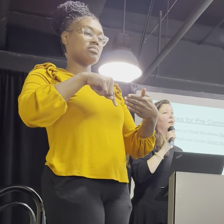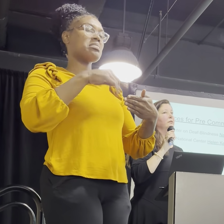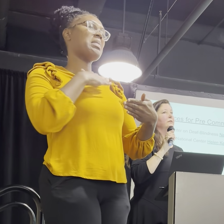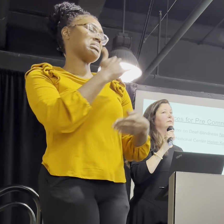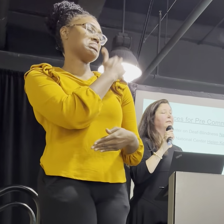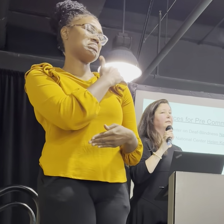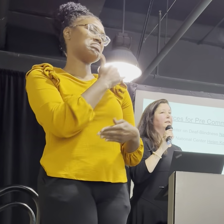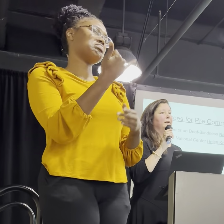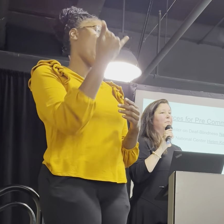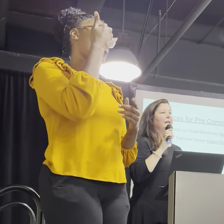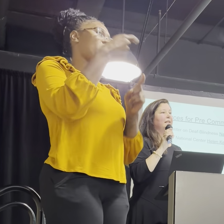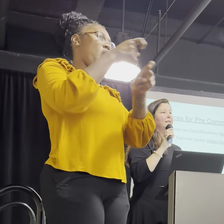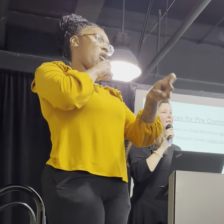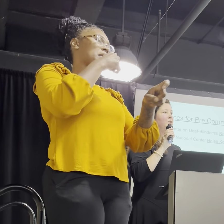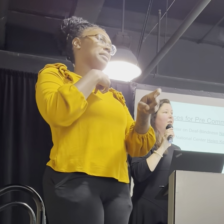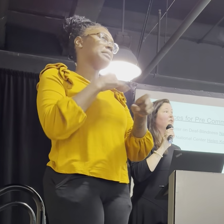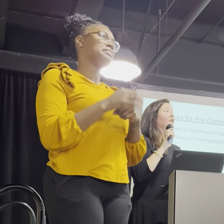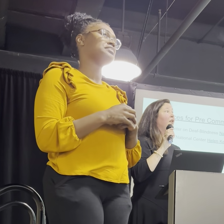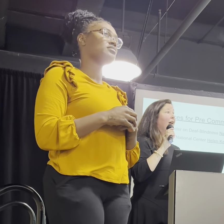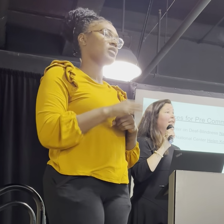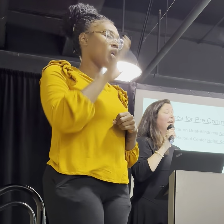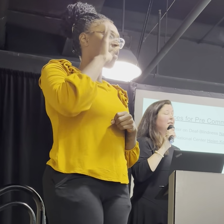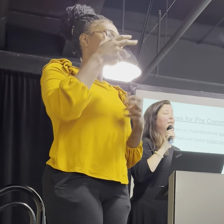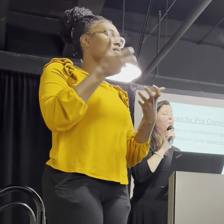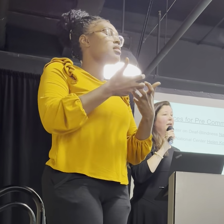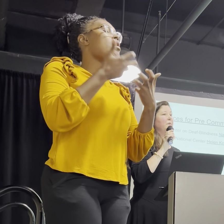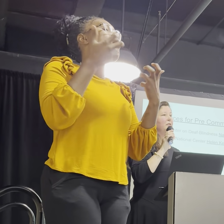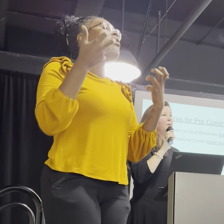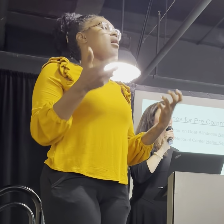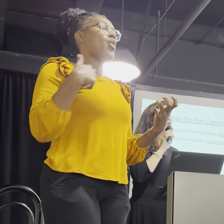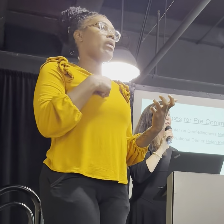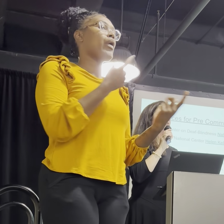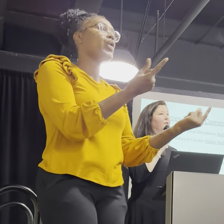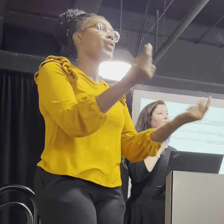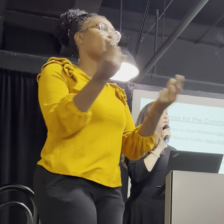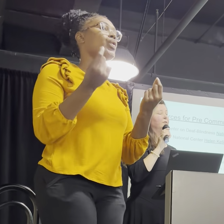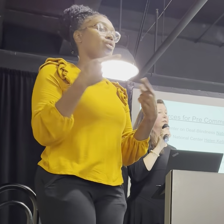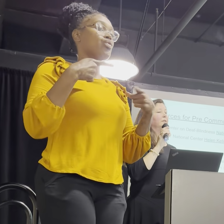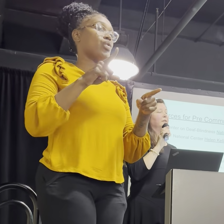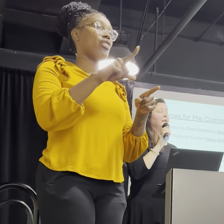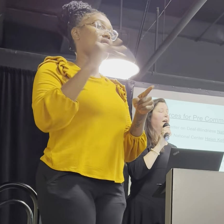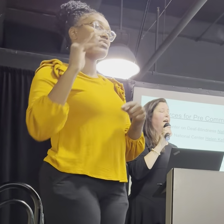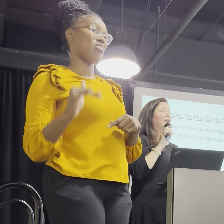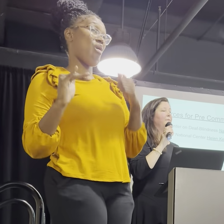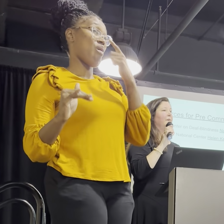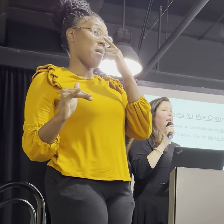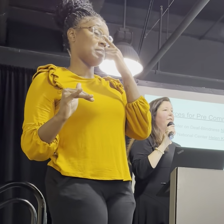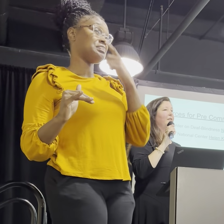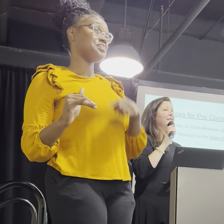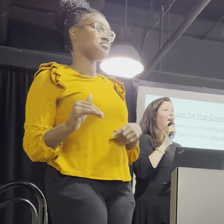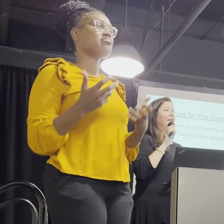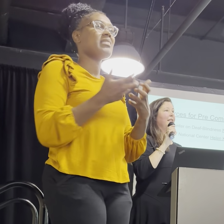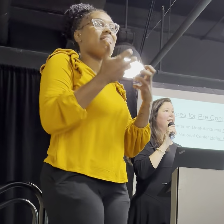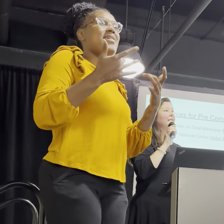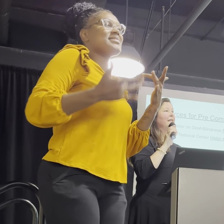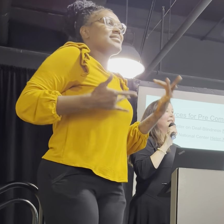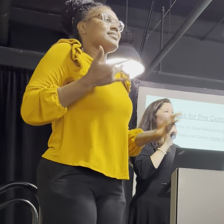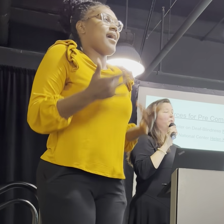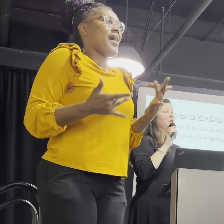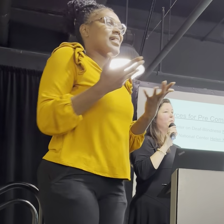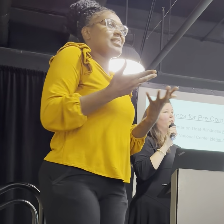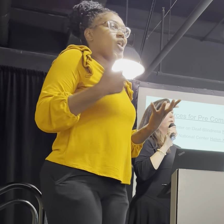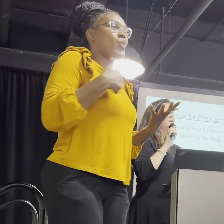me a call. Because, you know, there's a lot of things that we can be doing when they're little. A lot of exciting things